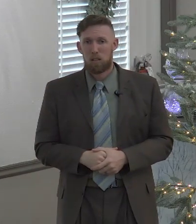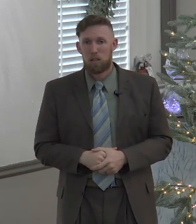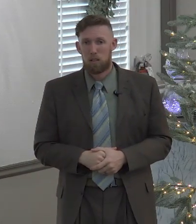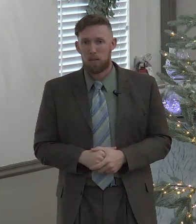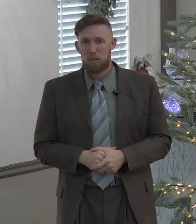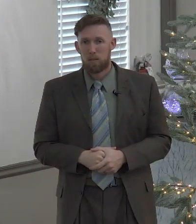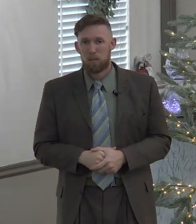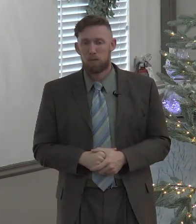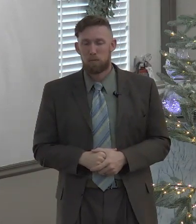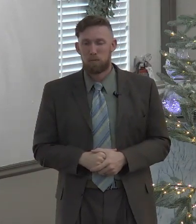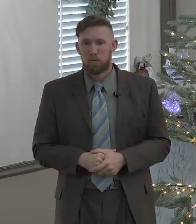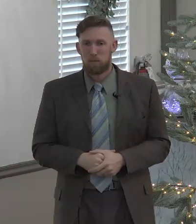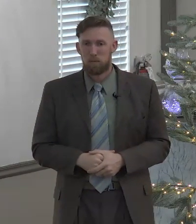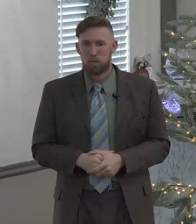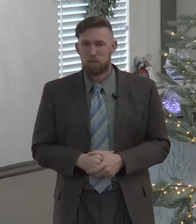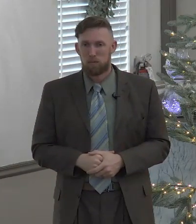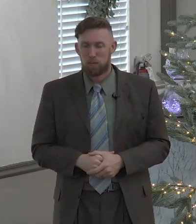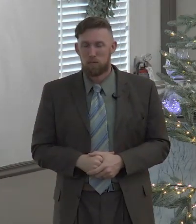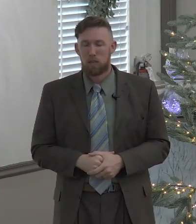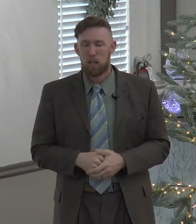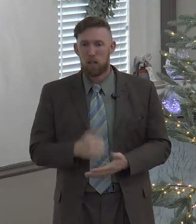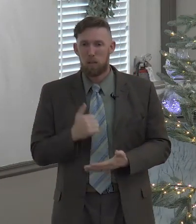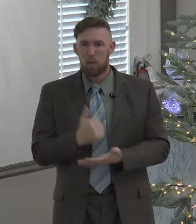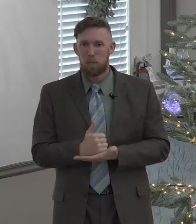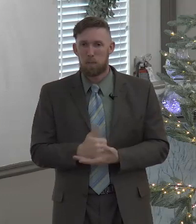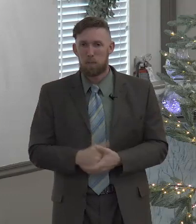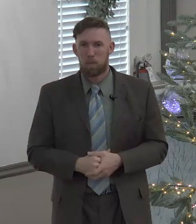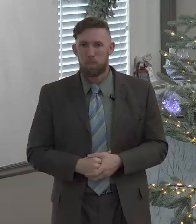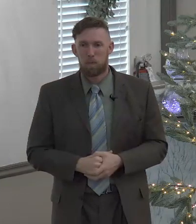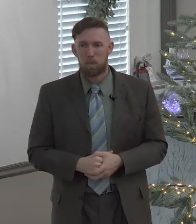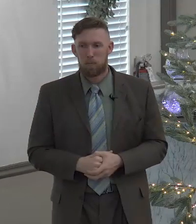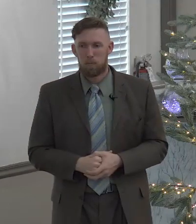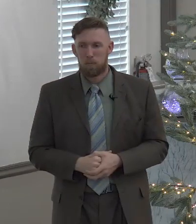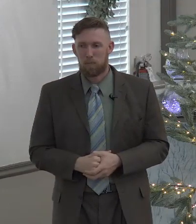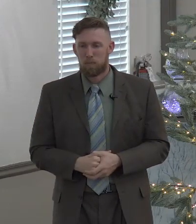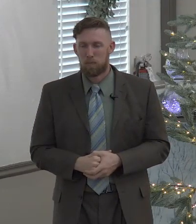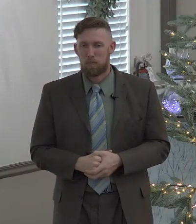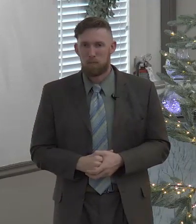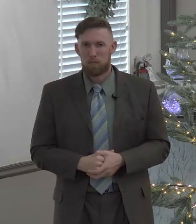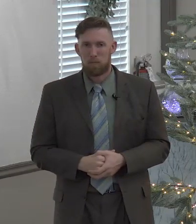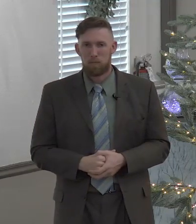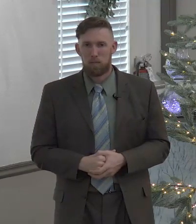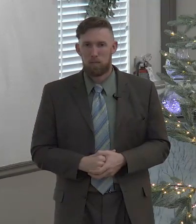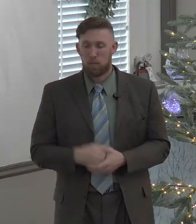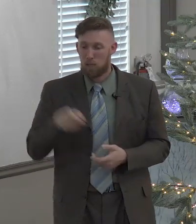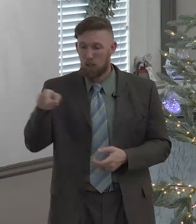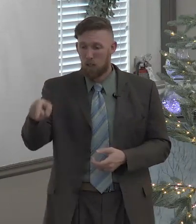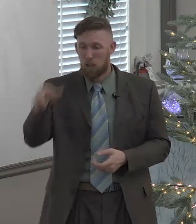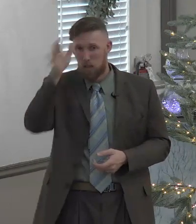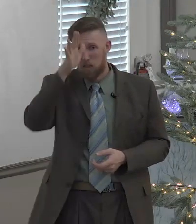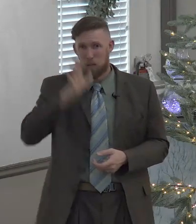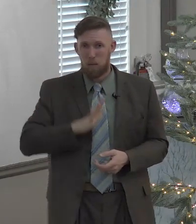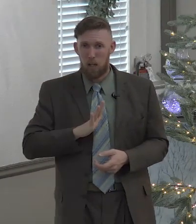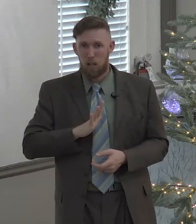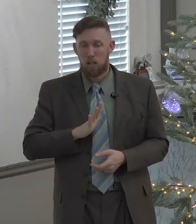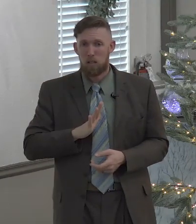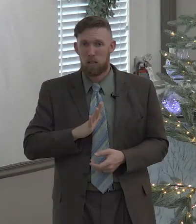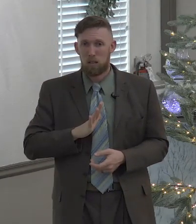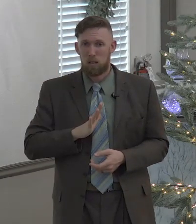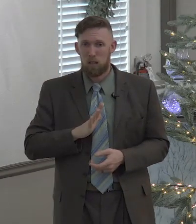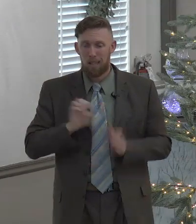can't, then we clearly understand that He can.